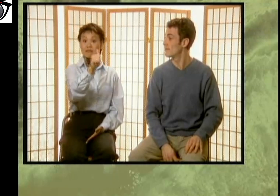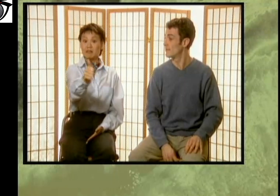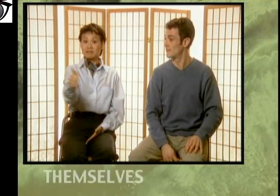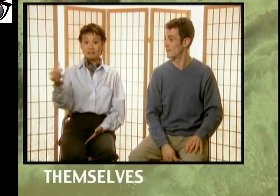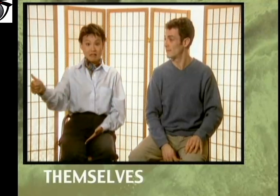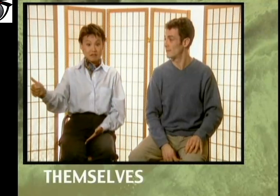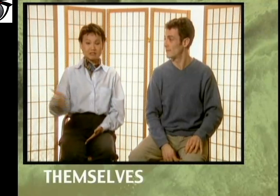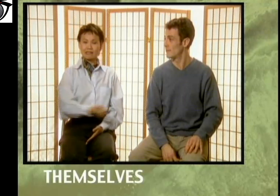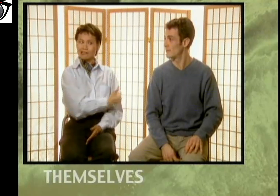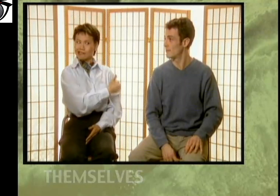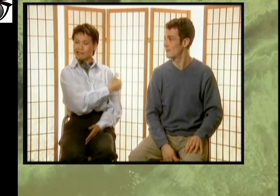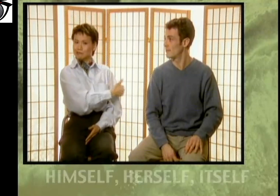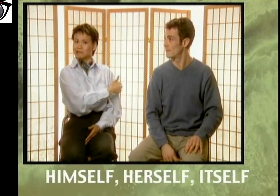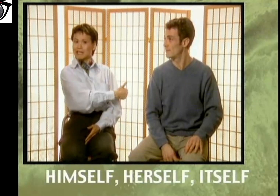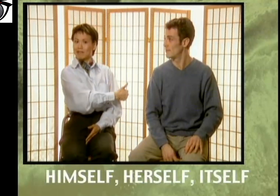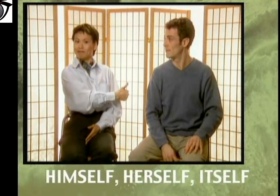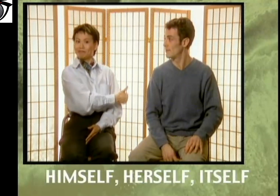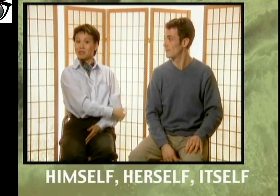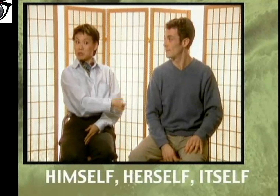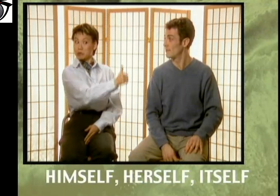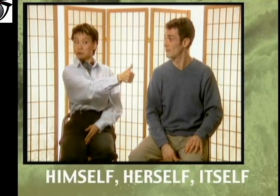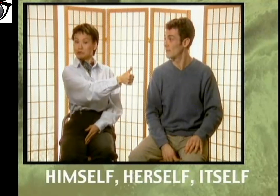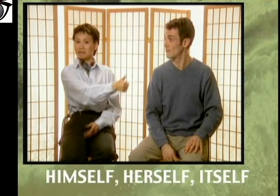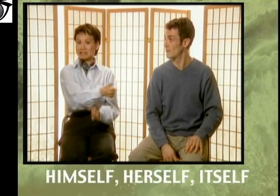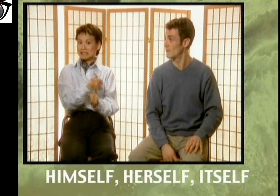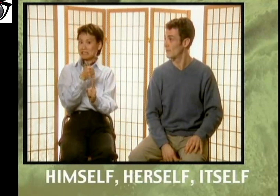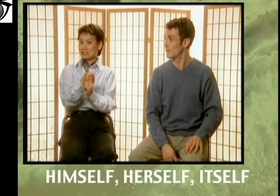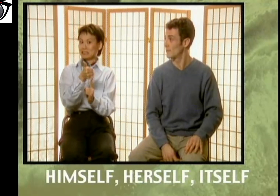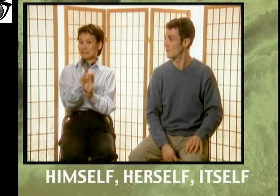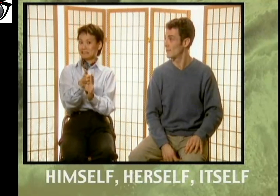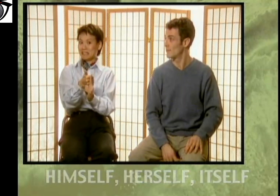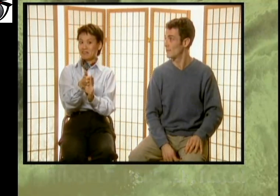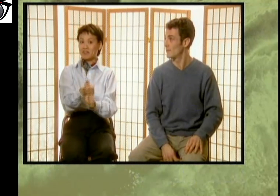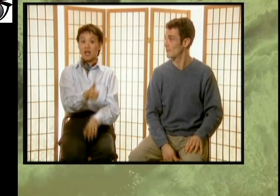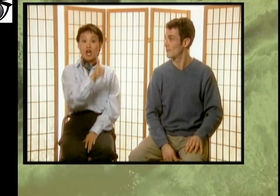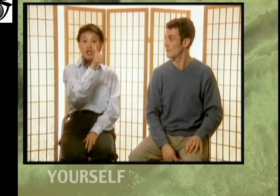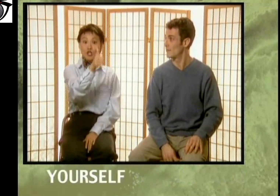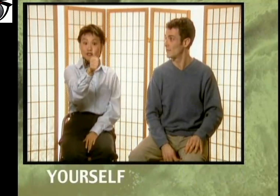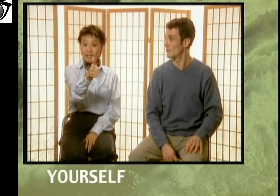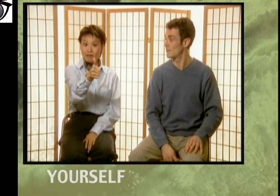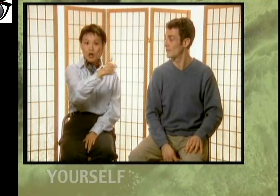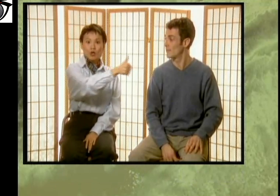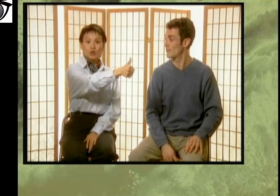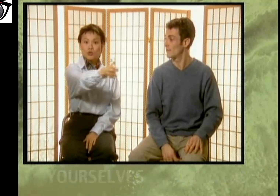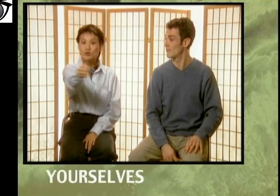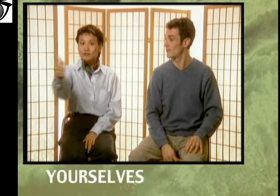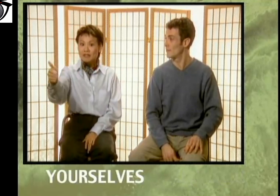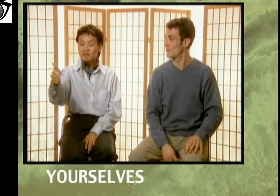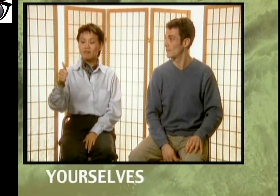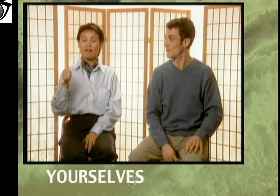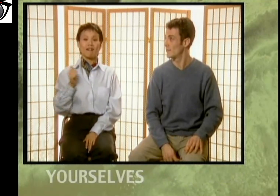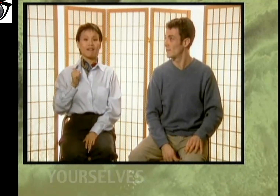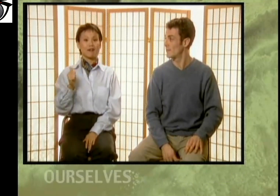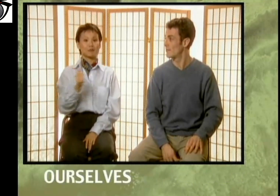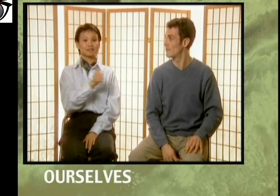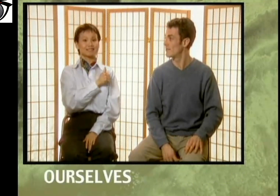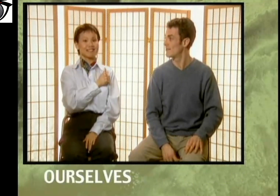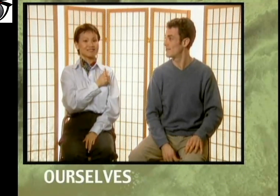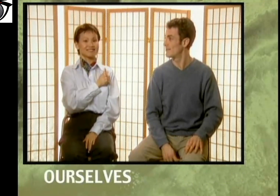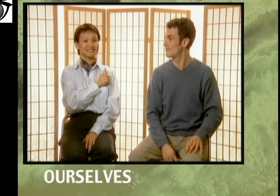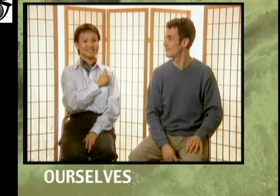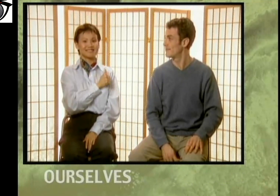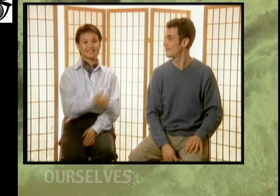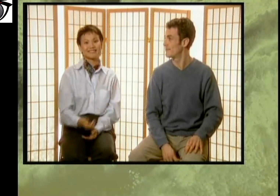Myself, themselves, himself, herself, itself, yourself,